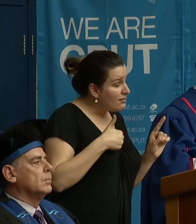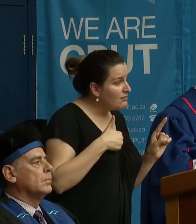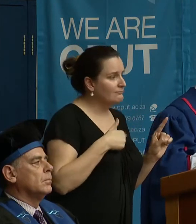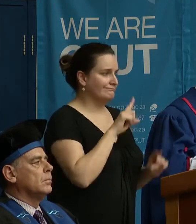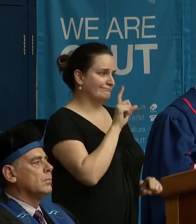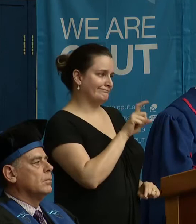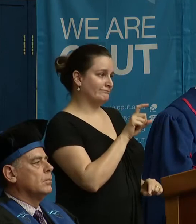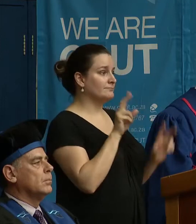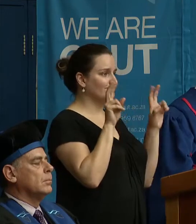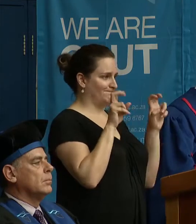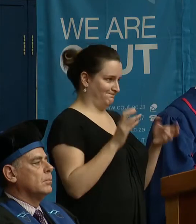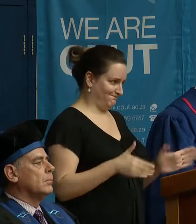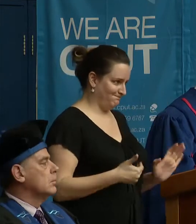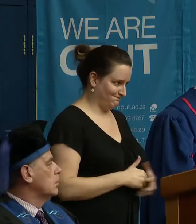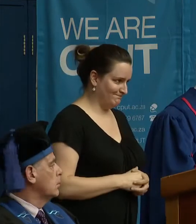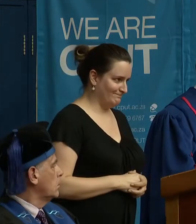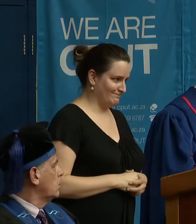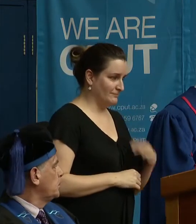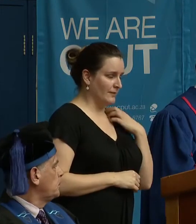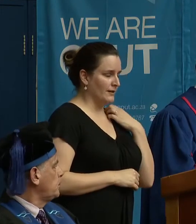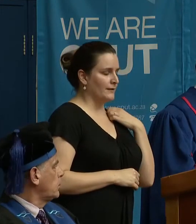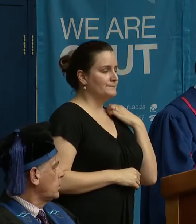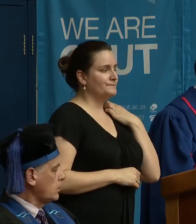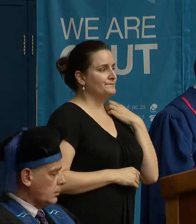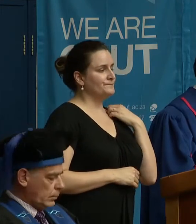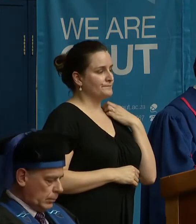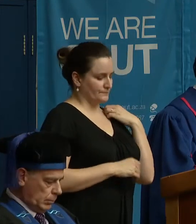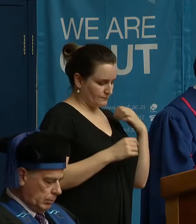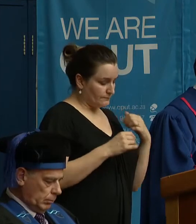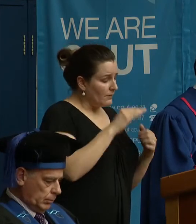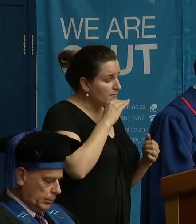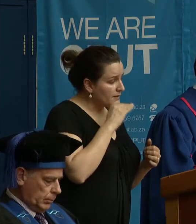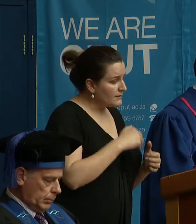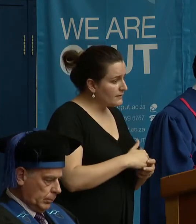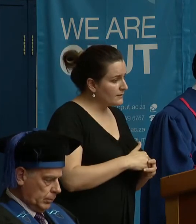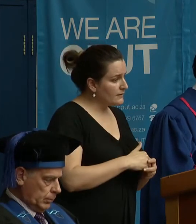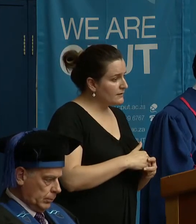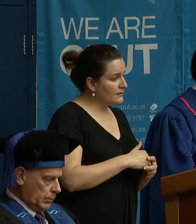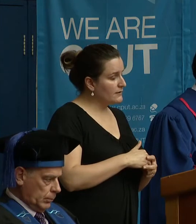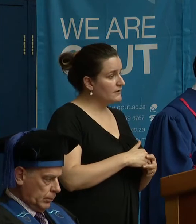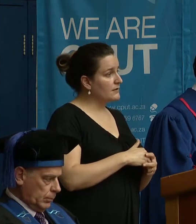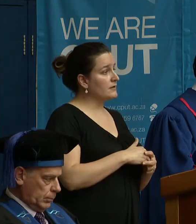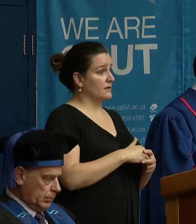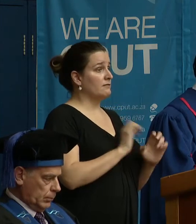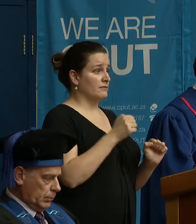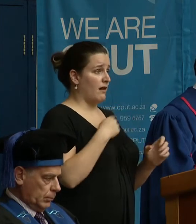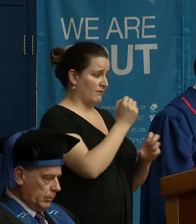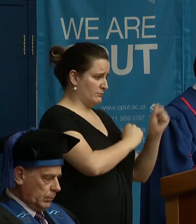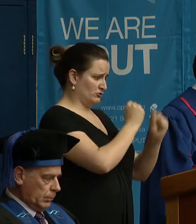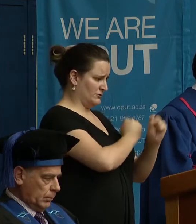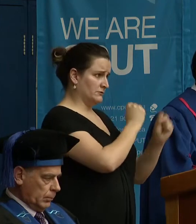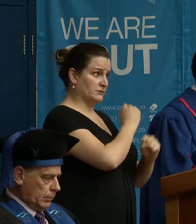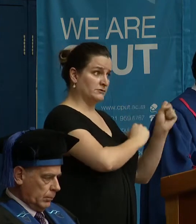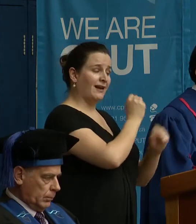understand this. As we go forward, we'll talk a little bit about that. In other words, what they are saying is that in the race against the machine,